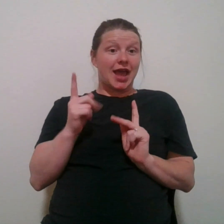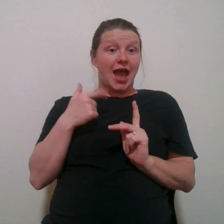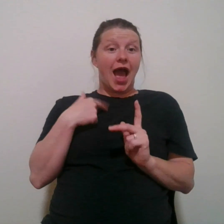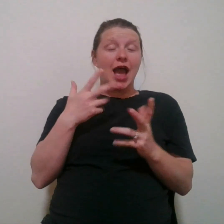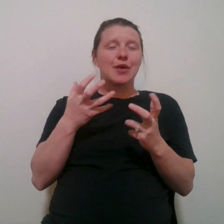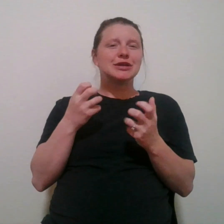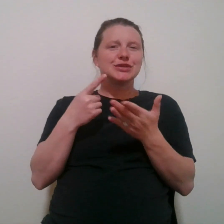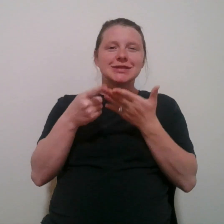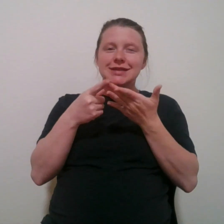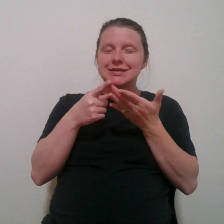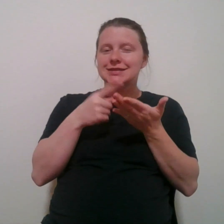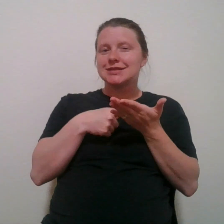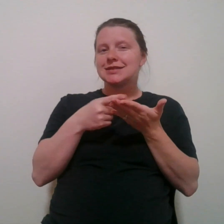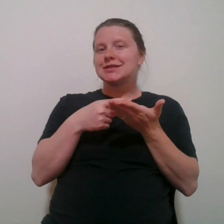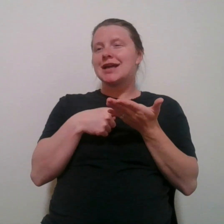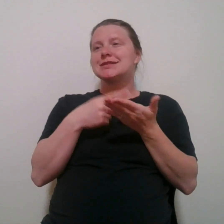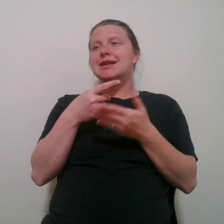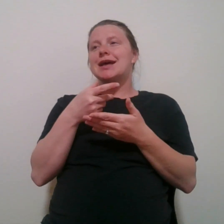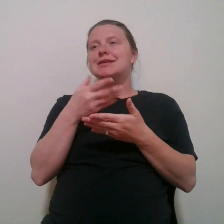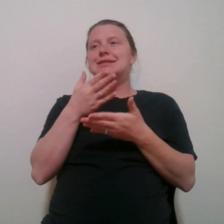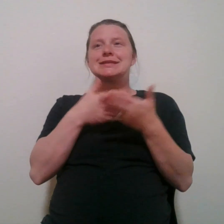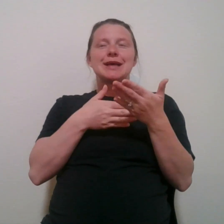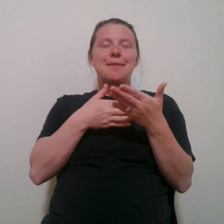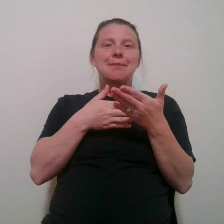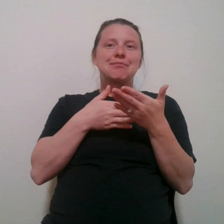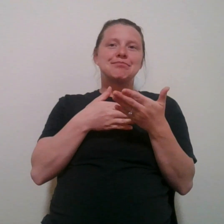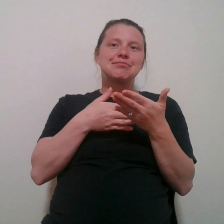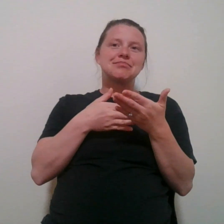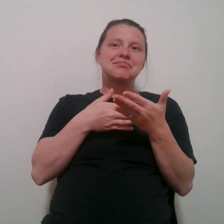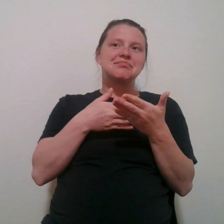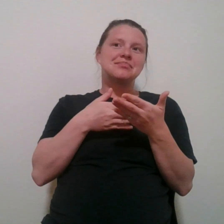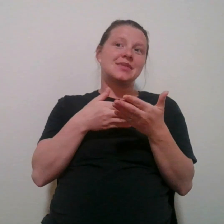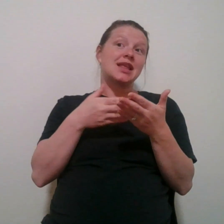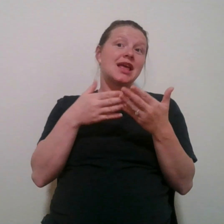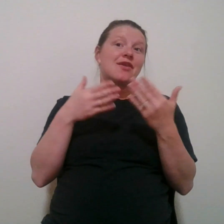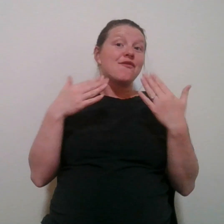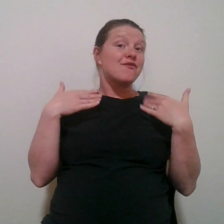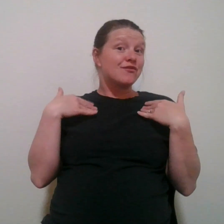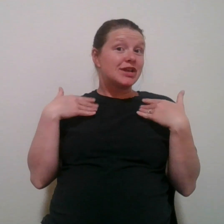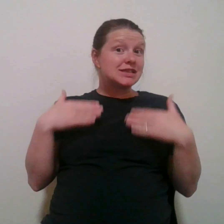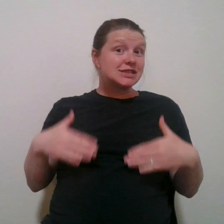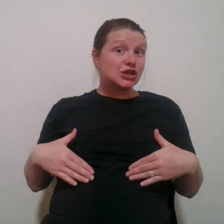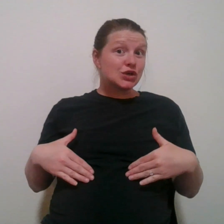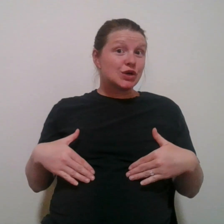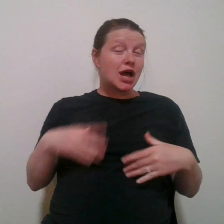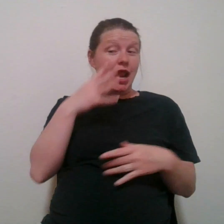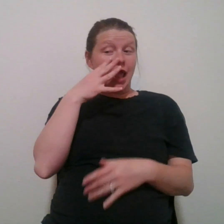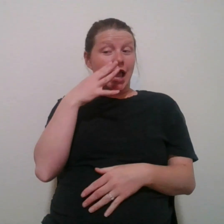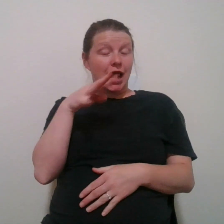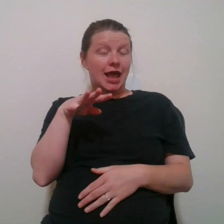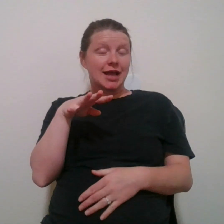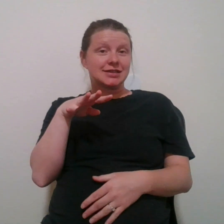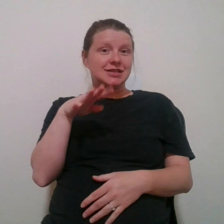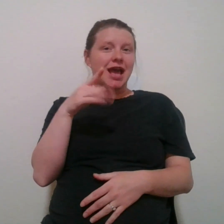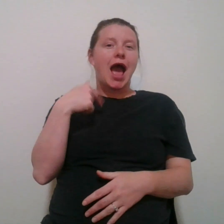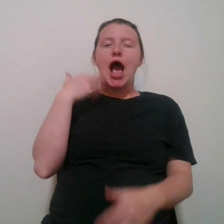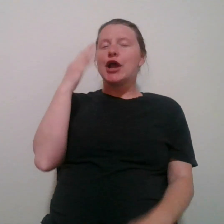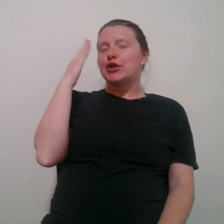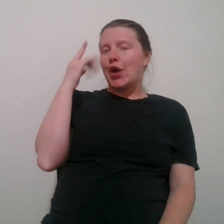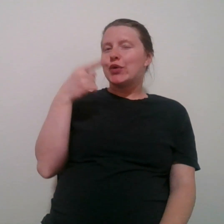talk about some of the areas of physical neglect. And I know that you talked about that